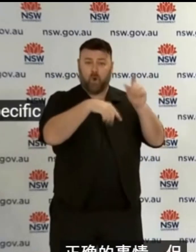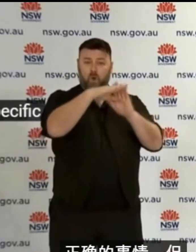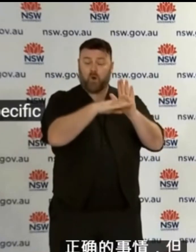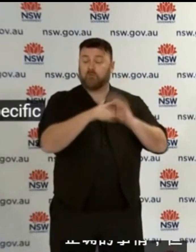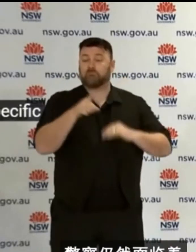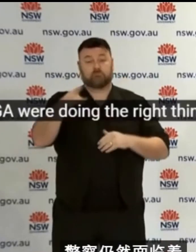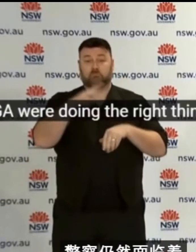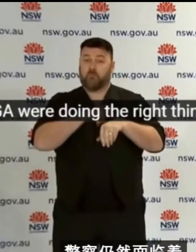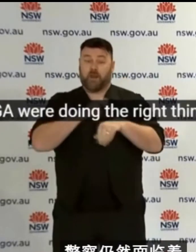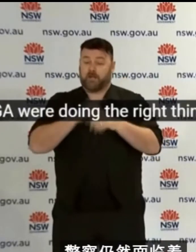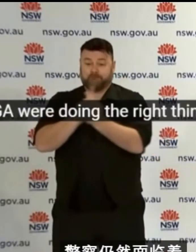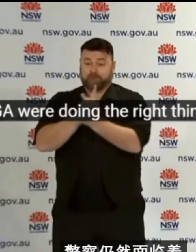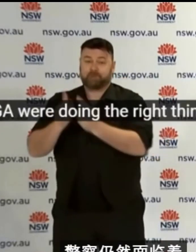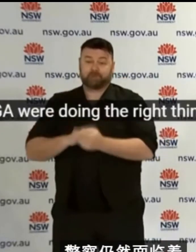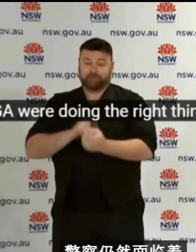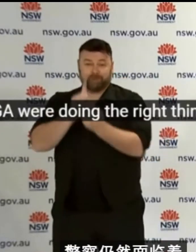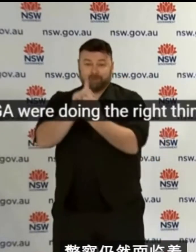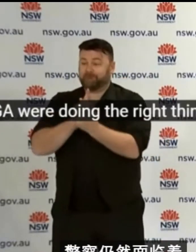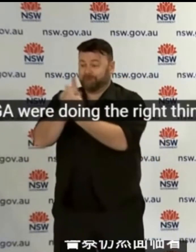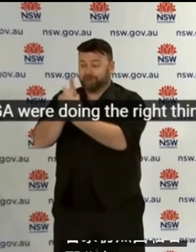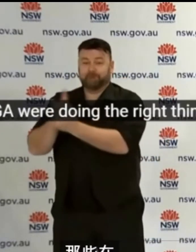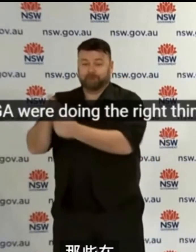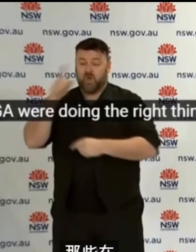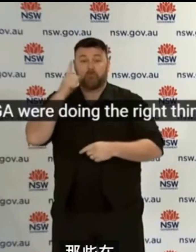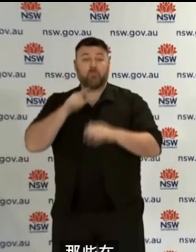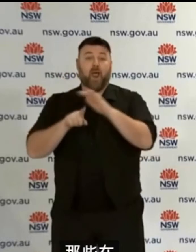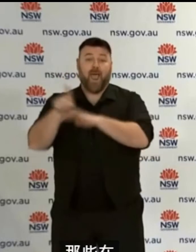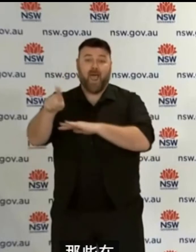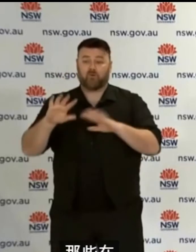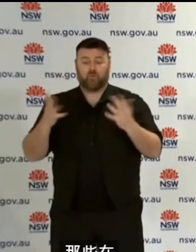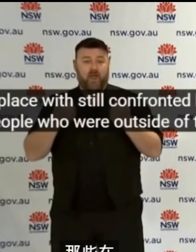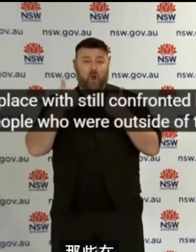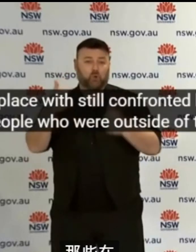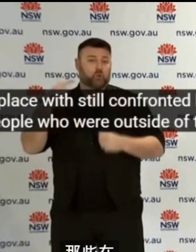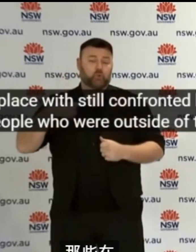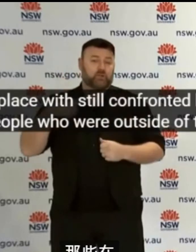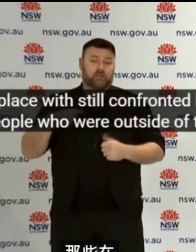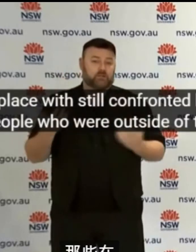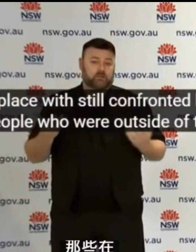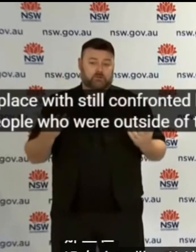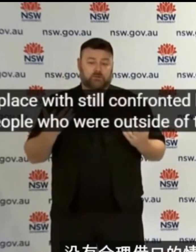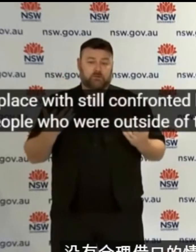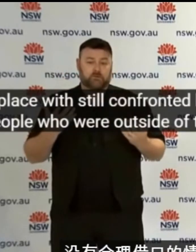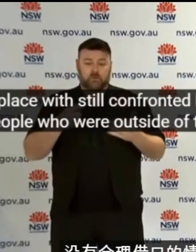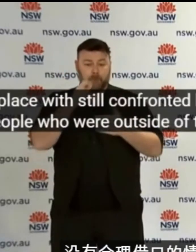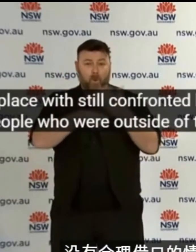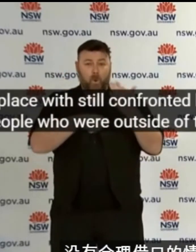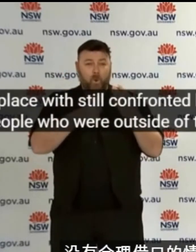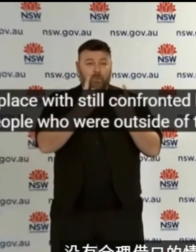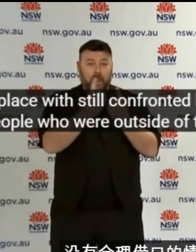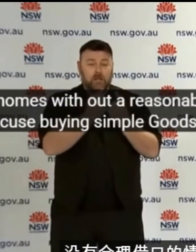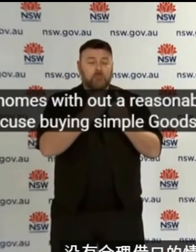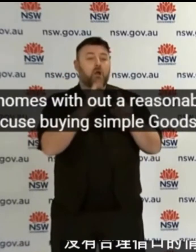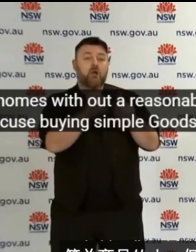by people who were outside of their homes without a reasonable excuse, buying simple goods but then